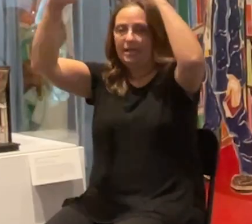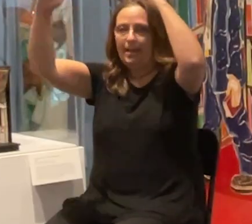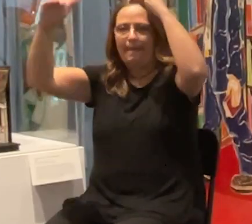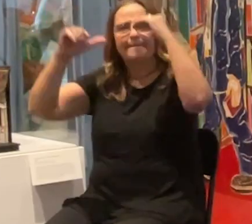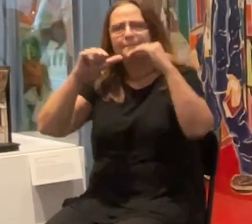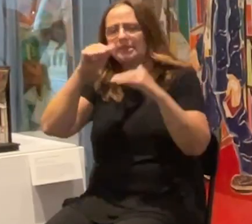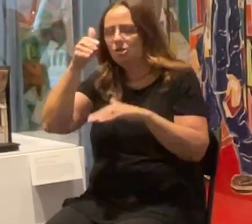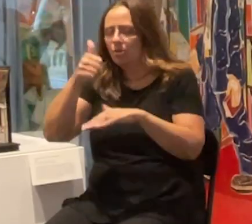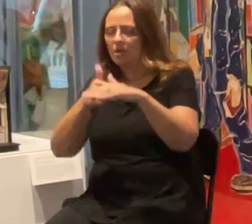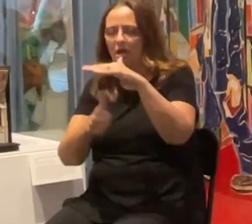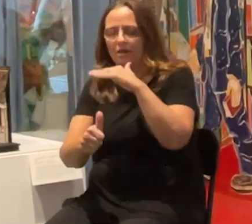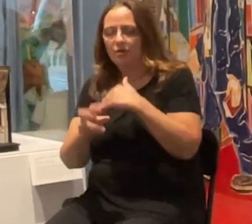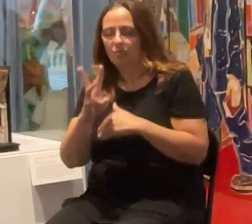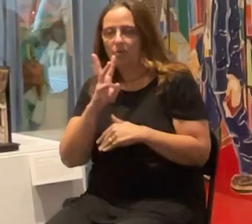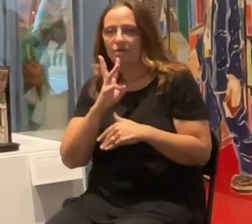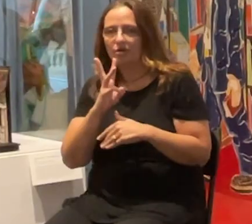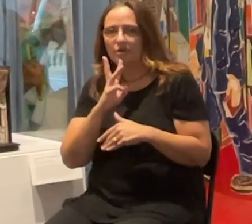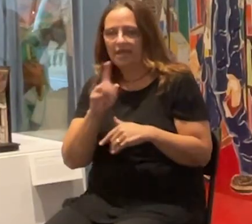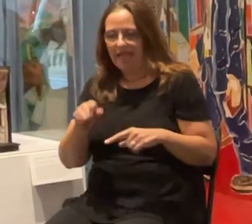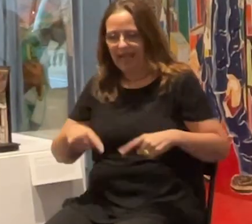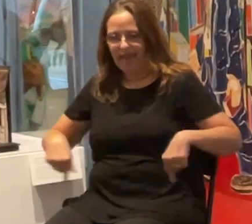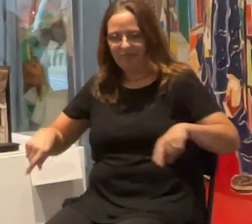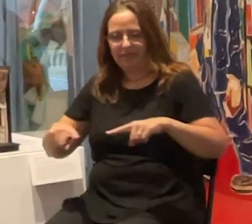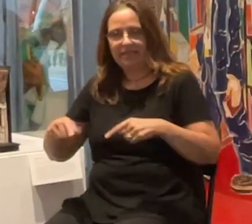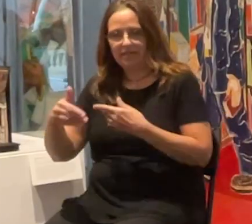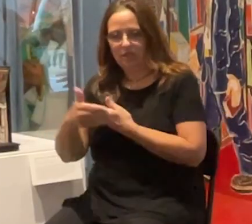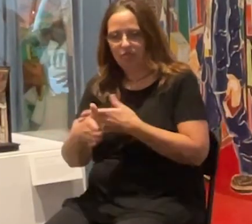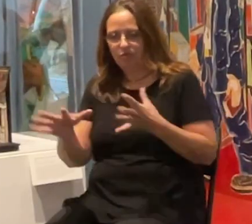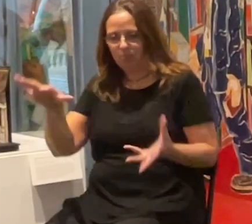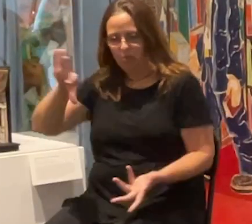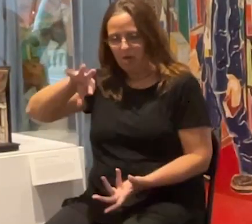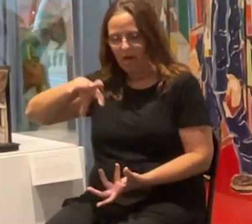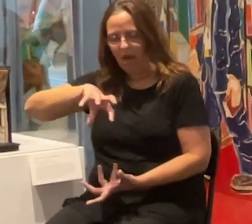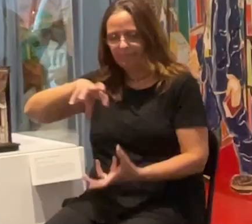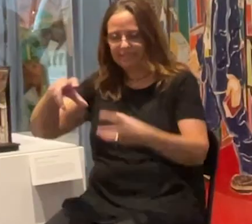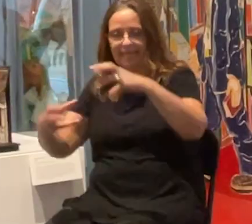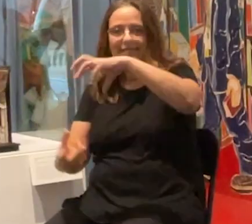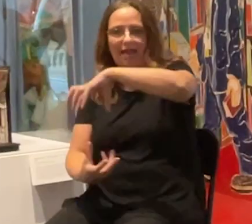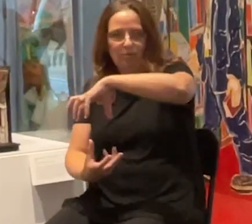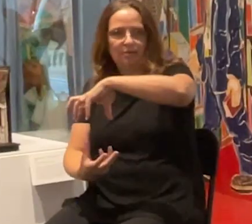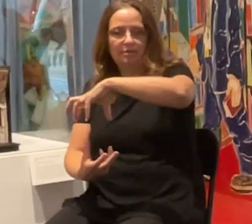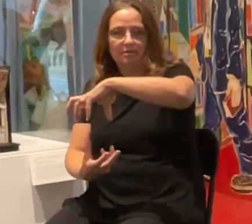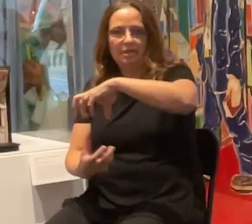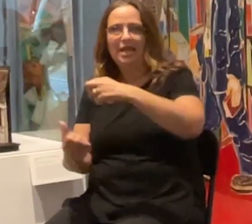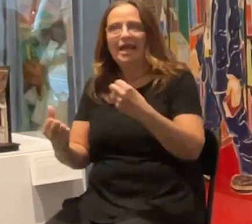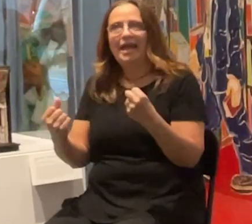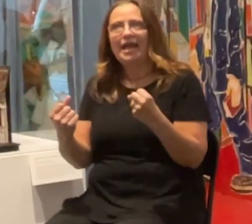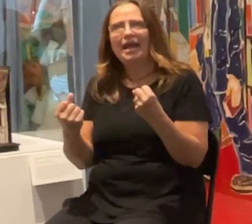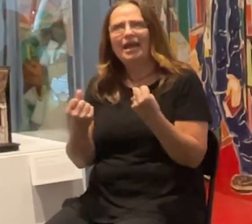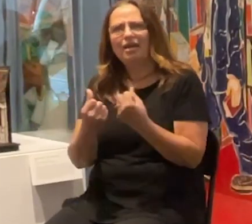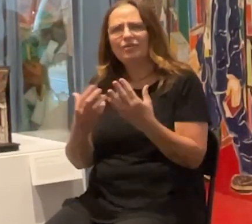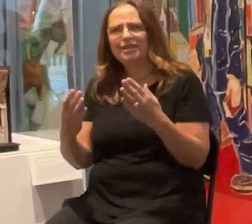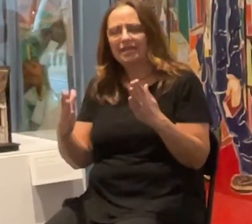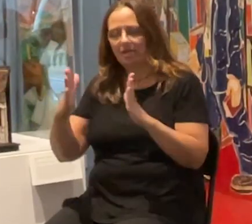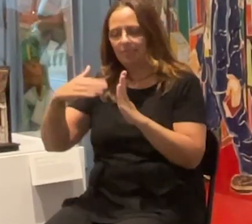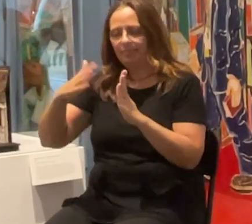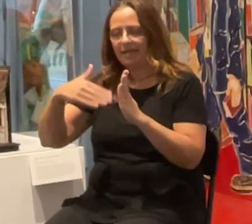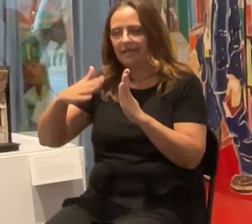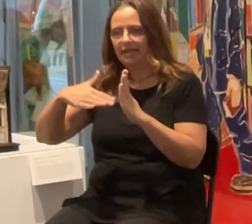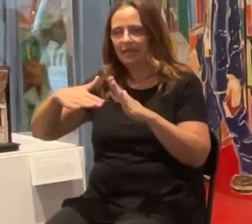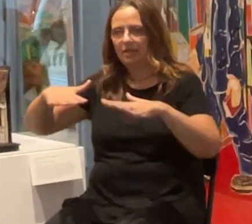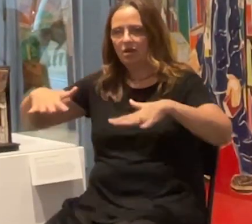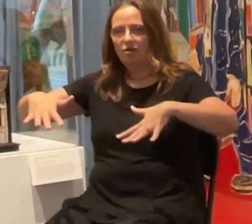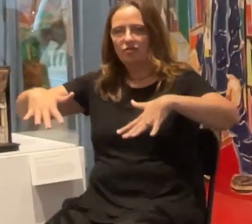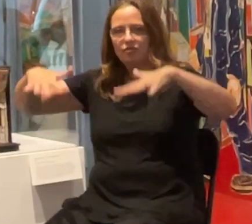like you were under the water because everything else in the room was turned upside down. All the stuff was leaning up or all the paintings were